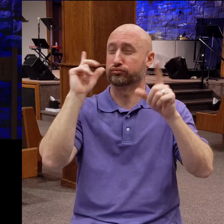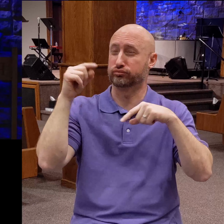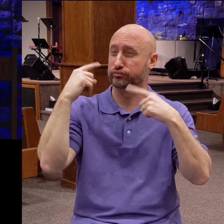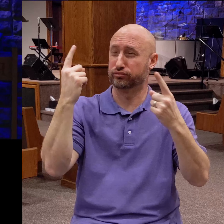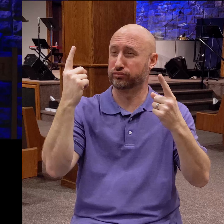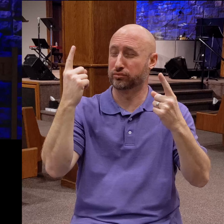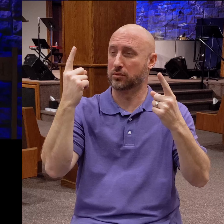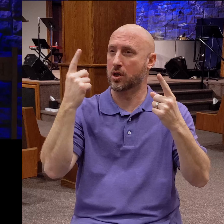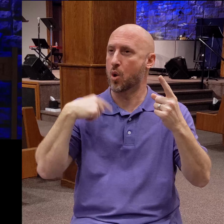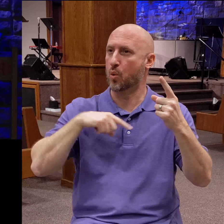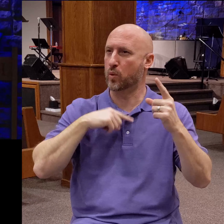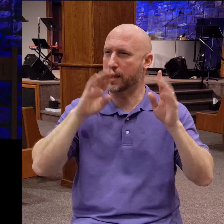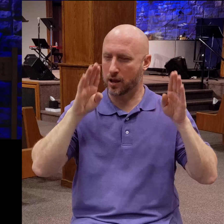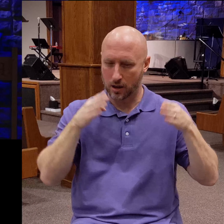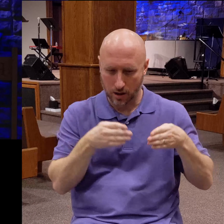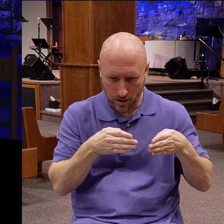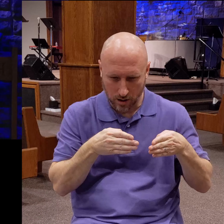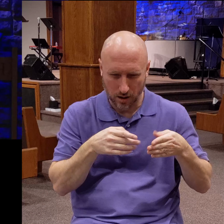The beauty, Lord,